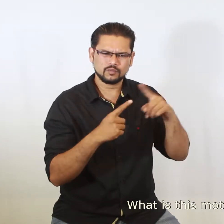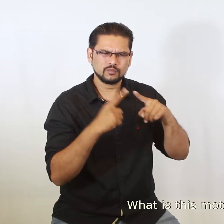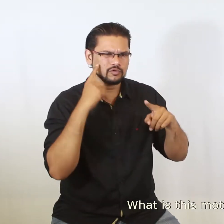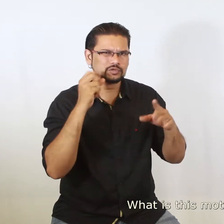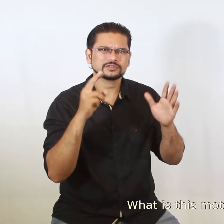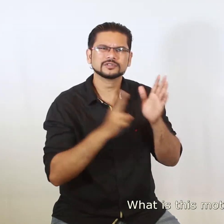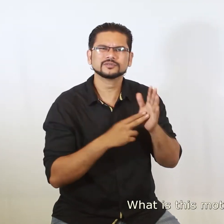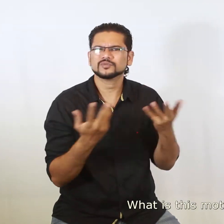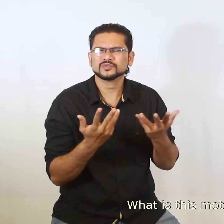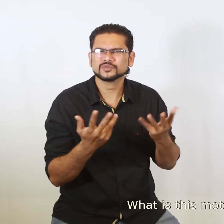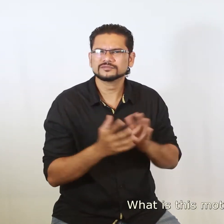What is this motion?